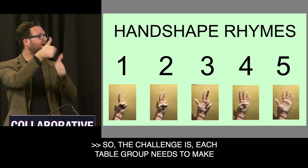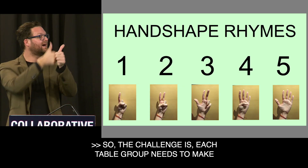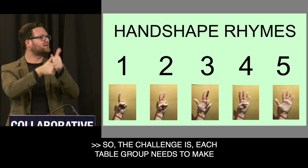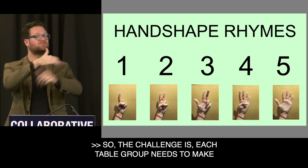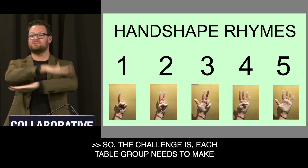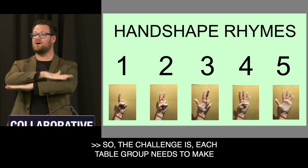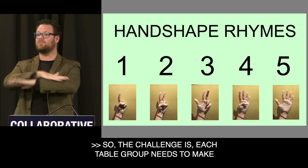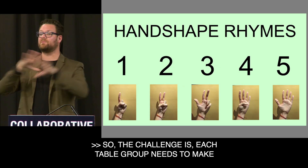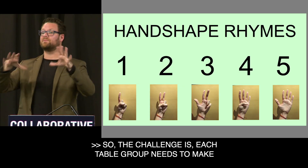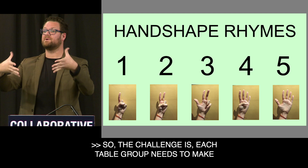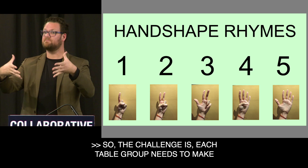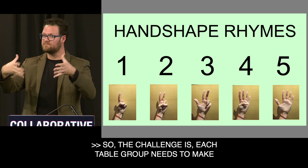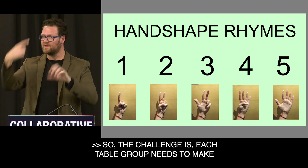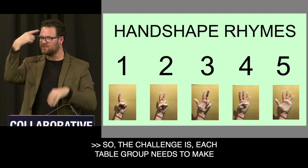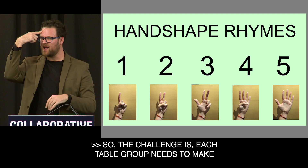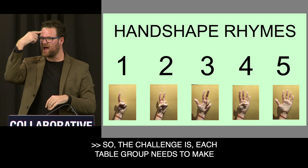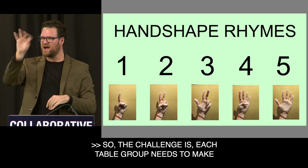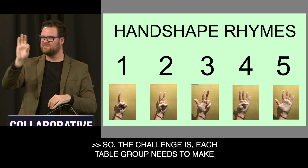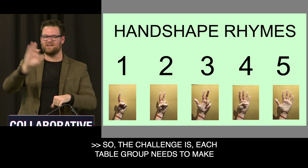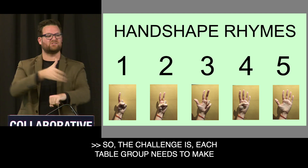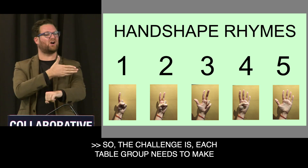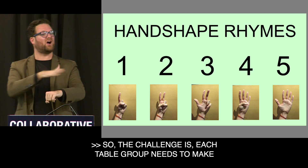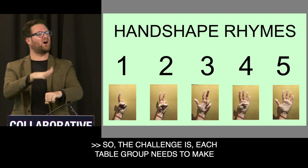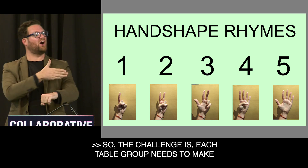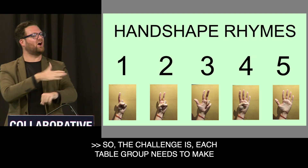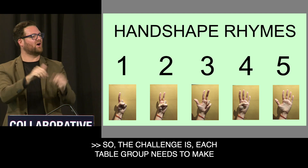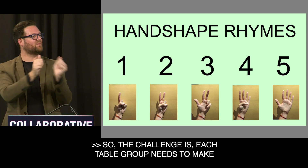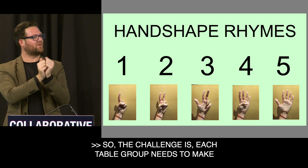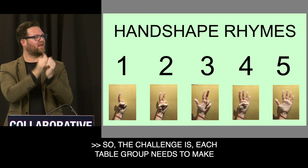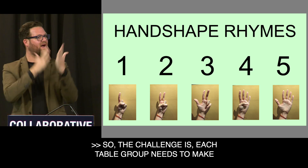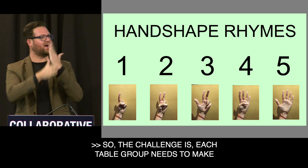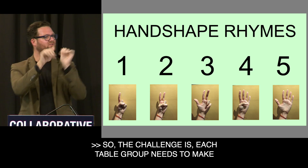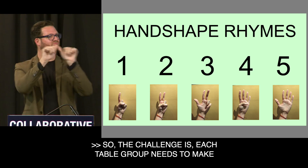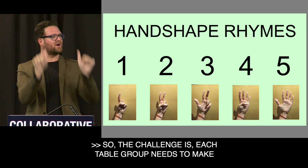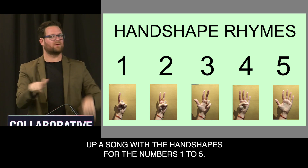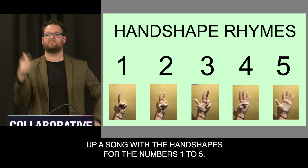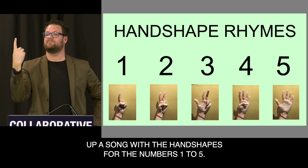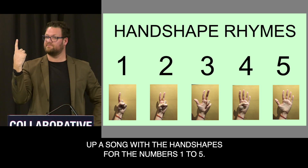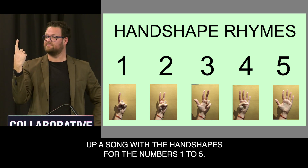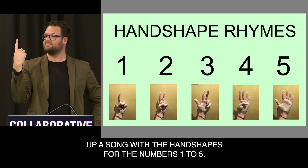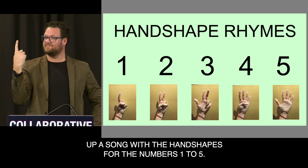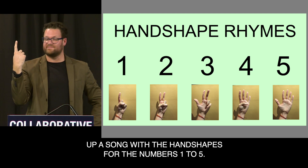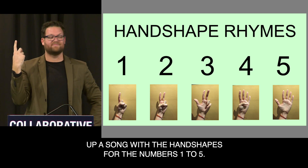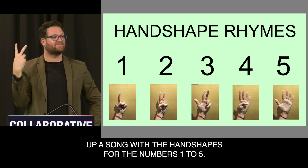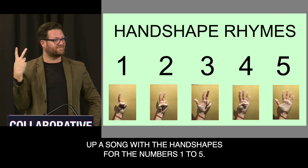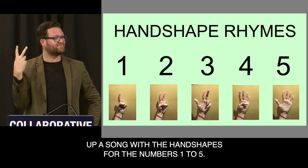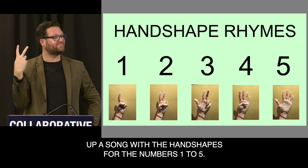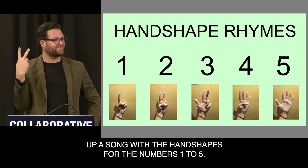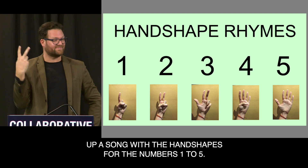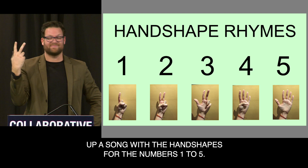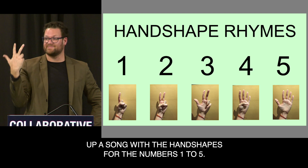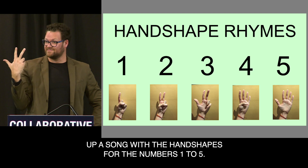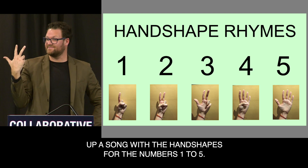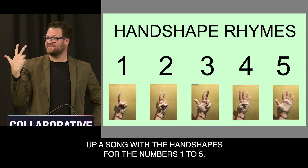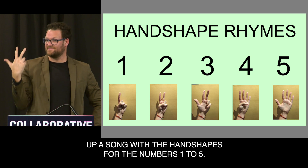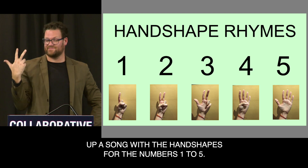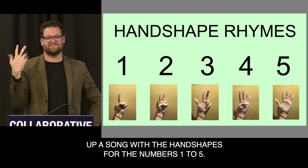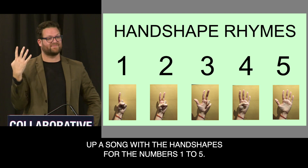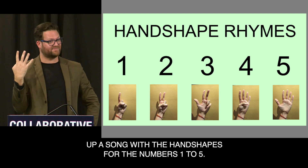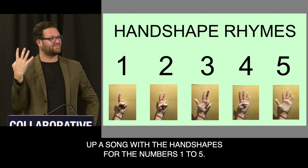the challenge is each table group needs to make up a song with the hand shapes for